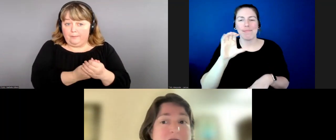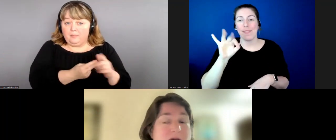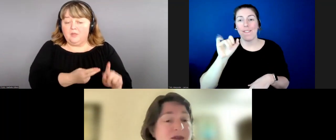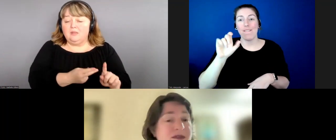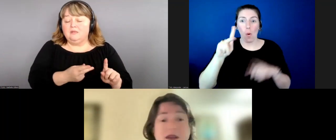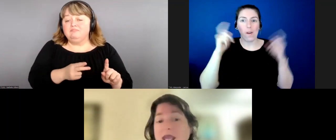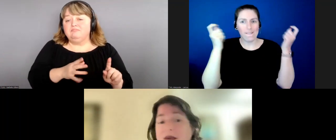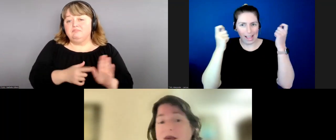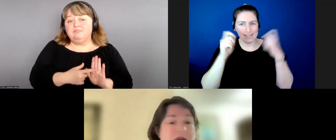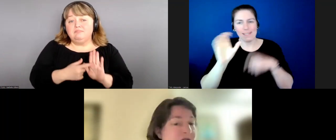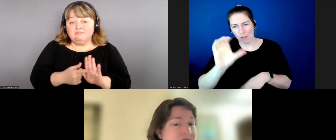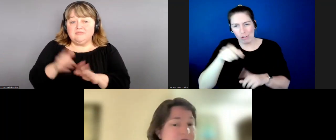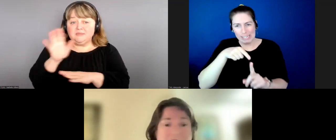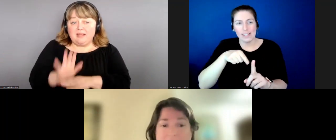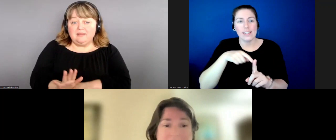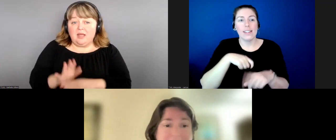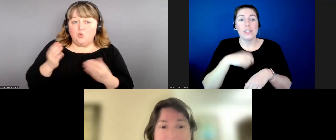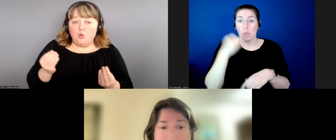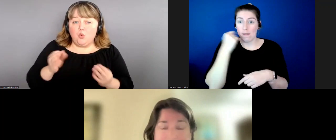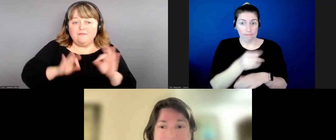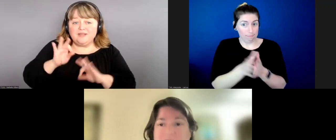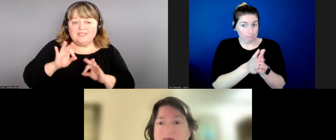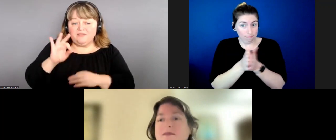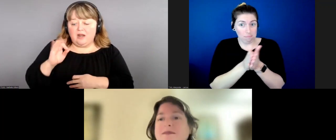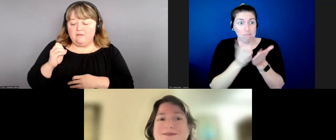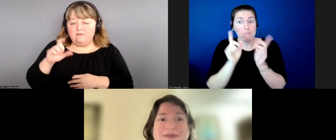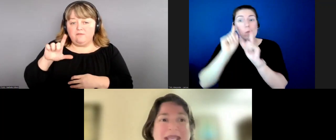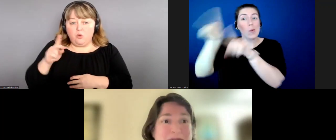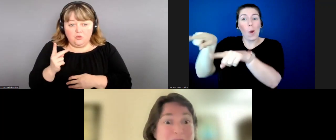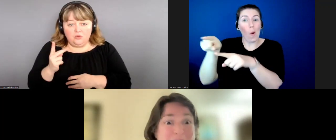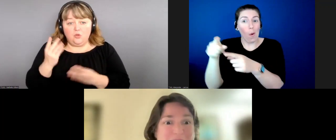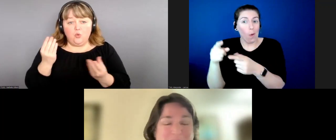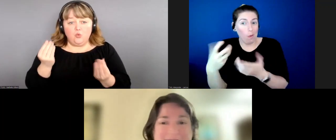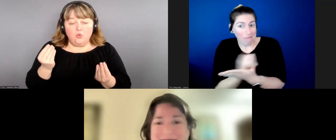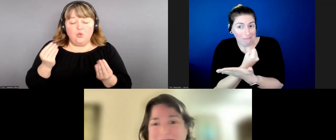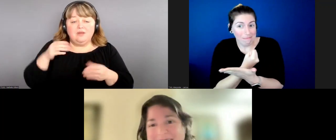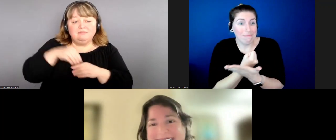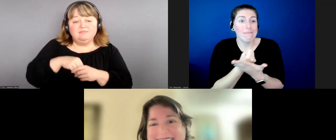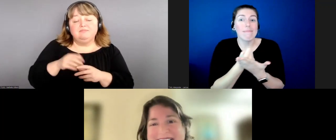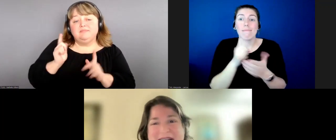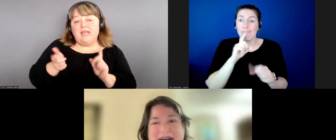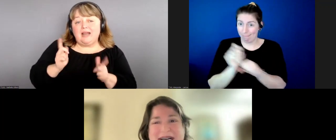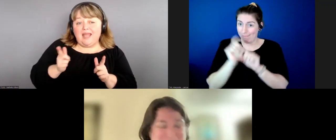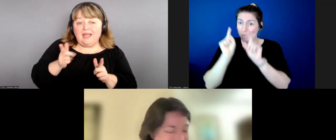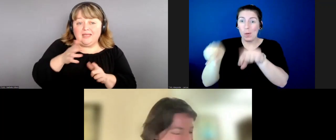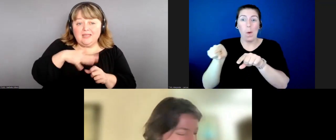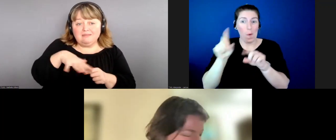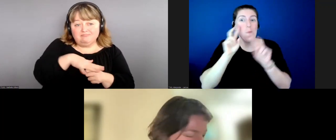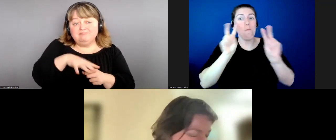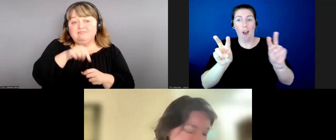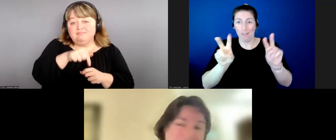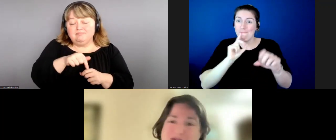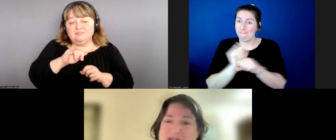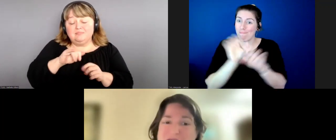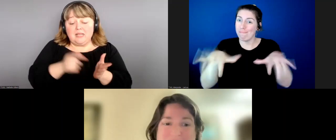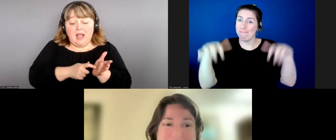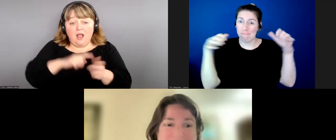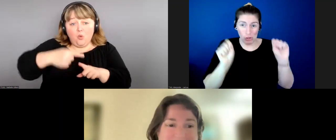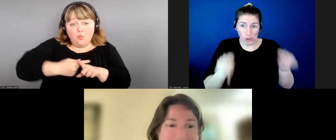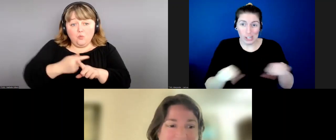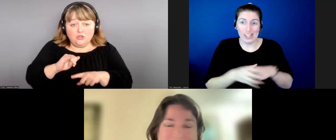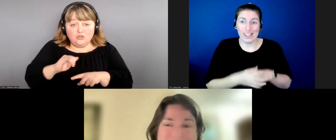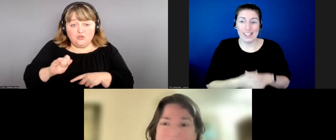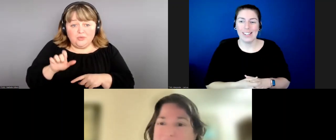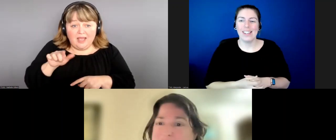30th. So if you're looking for a summer getaway, you can go hear them live. In our